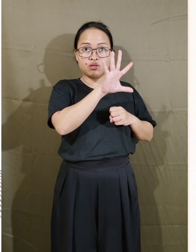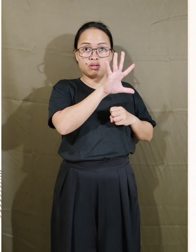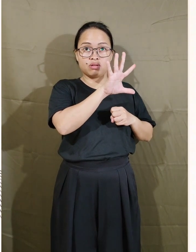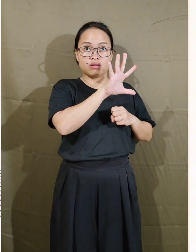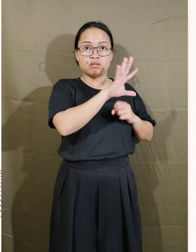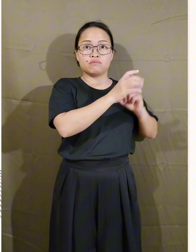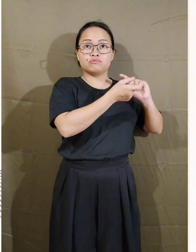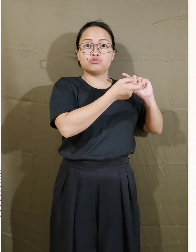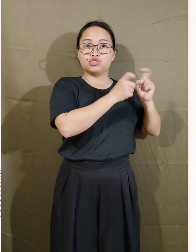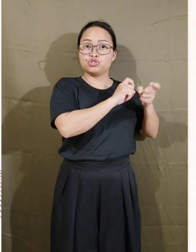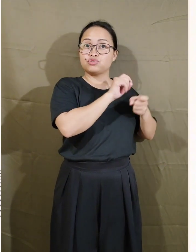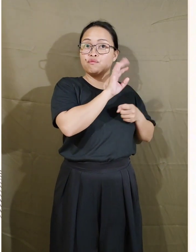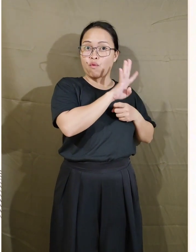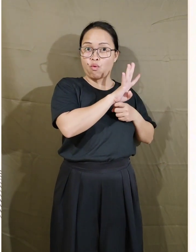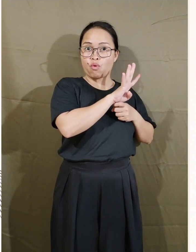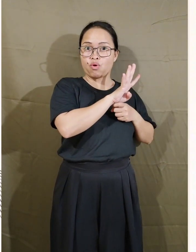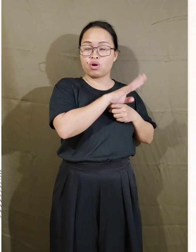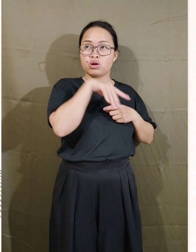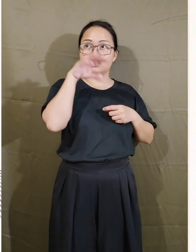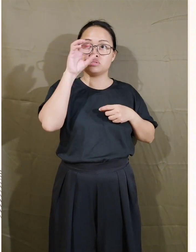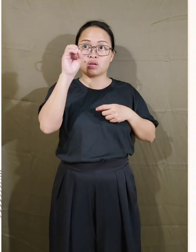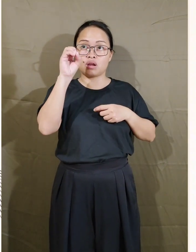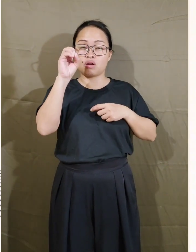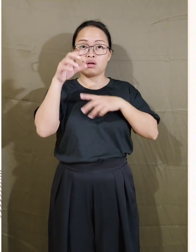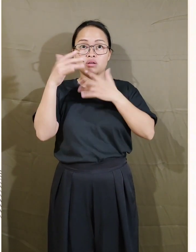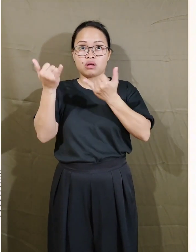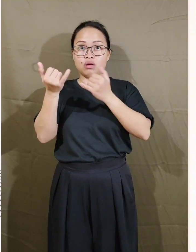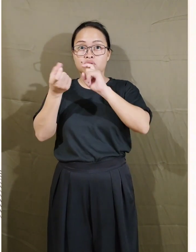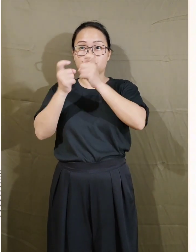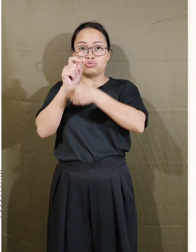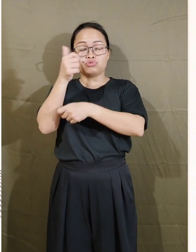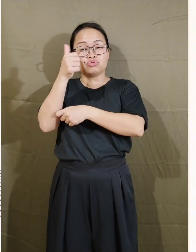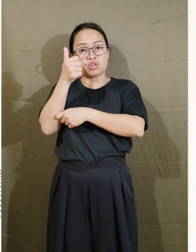4, while 0 becomes 10.